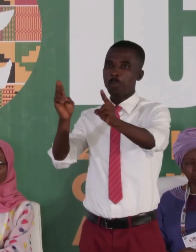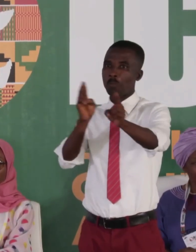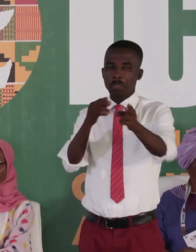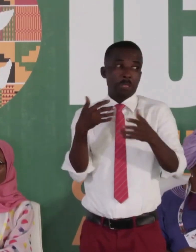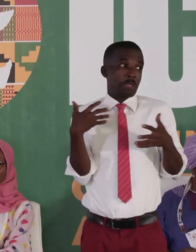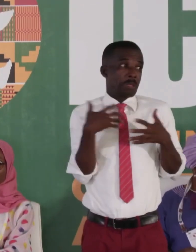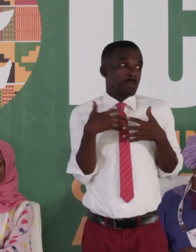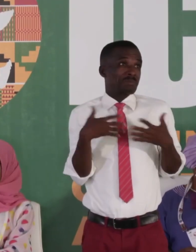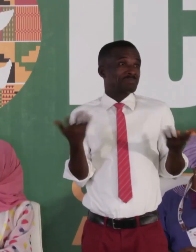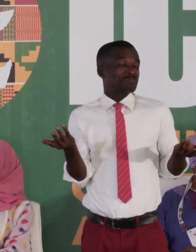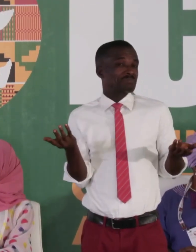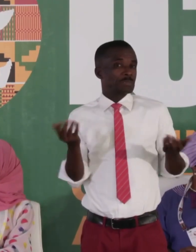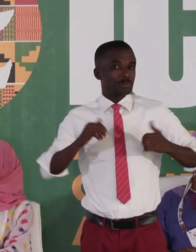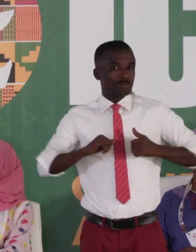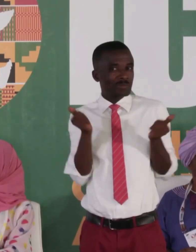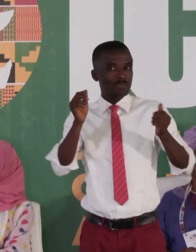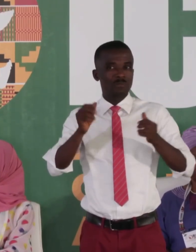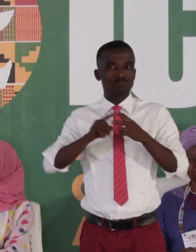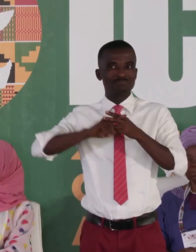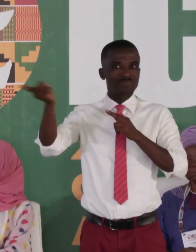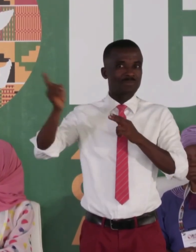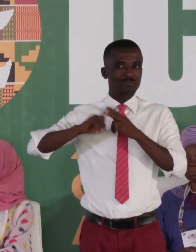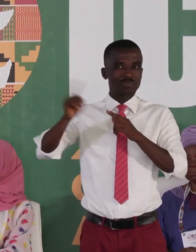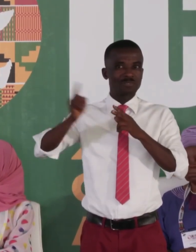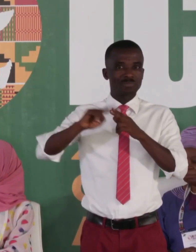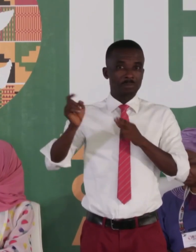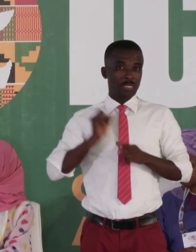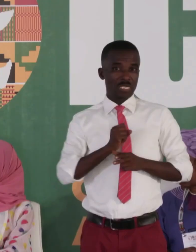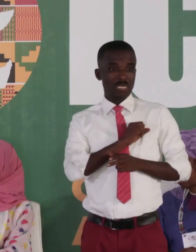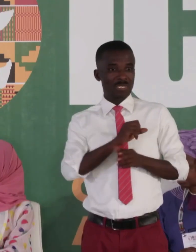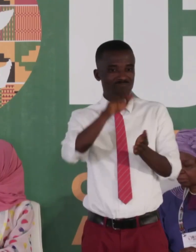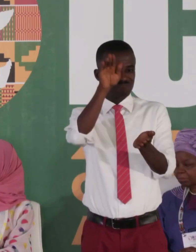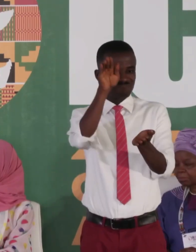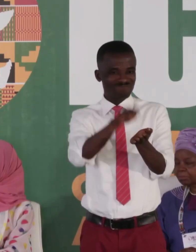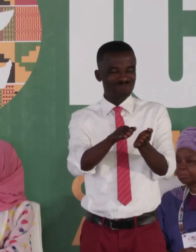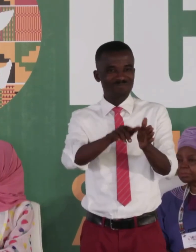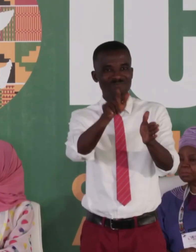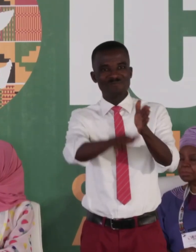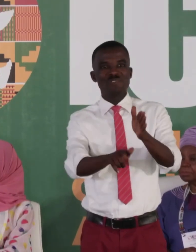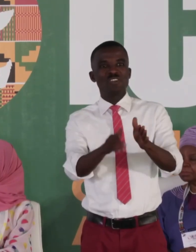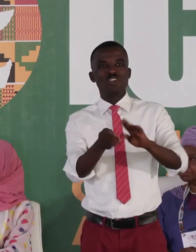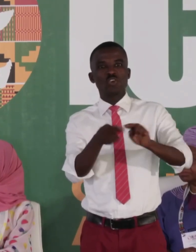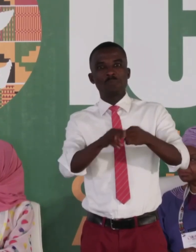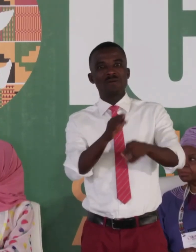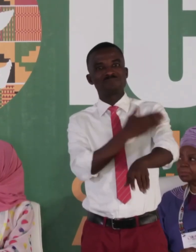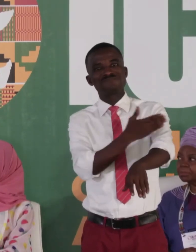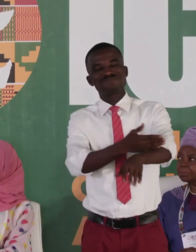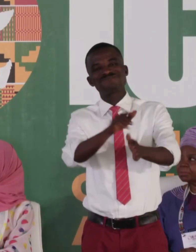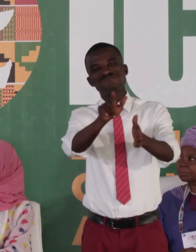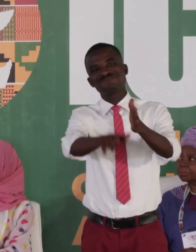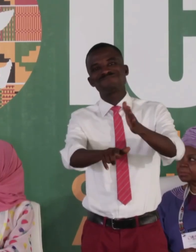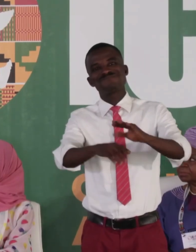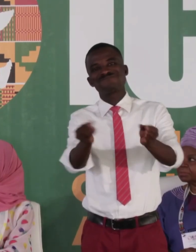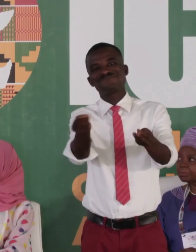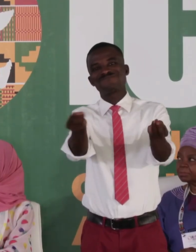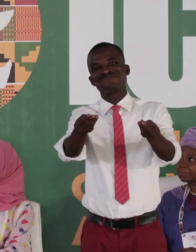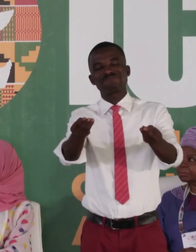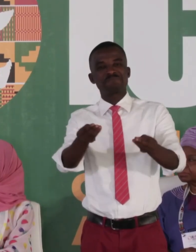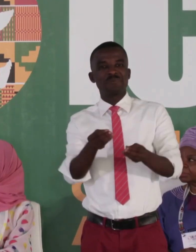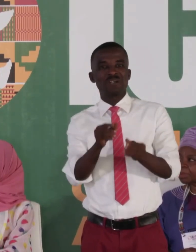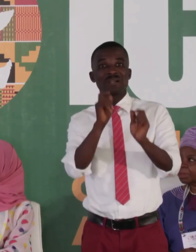few staff, due to workload pressure, are also suffering from low morale and no motivation.